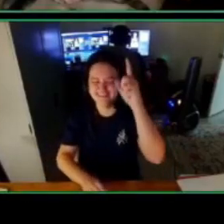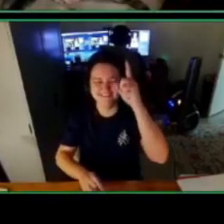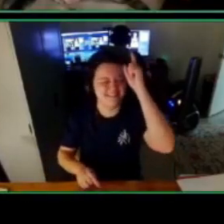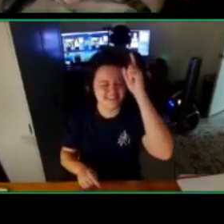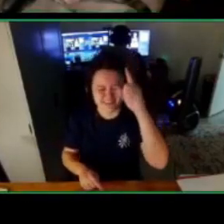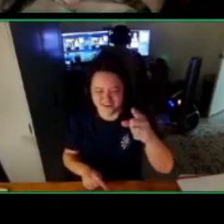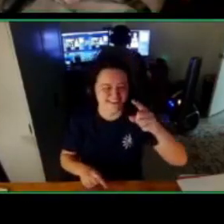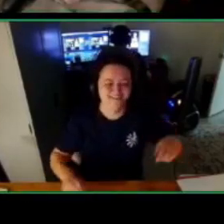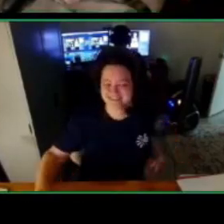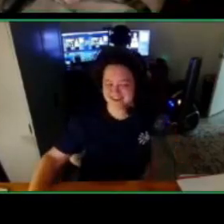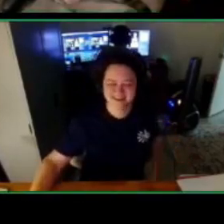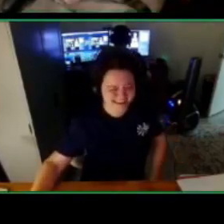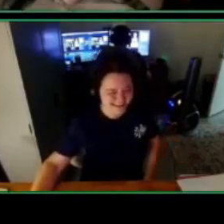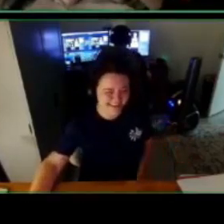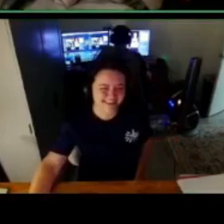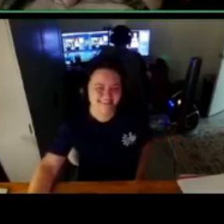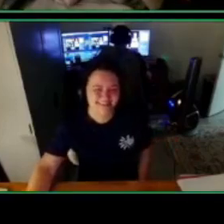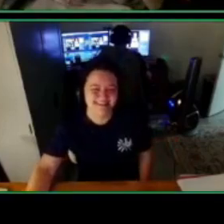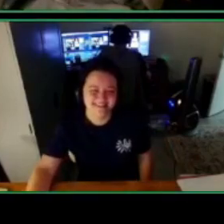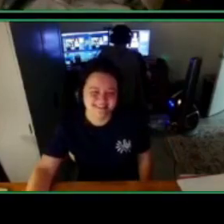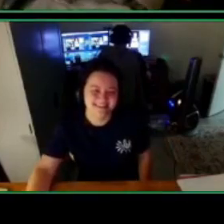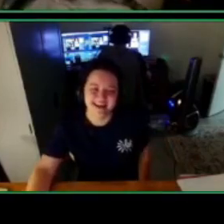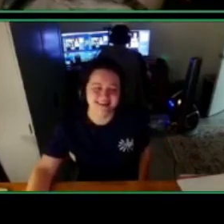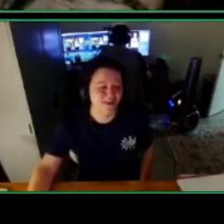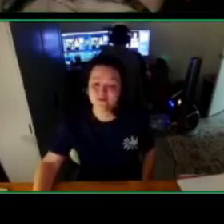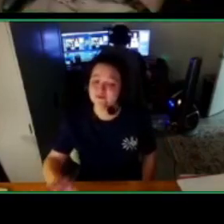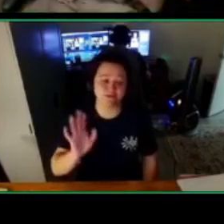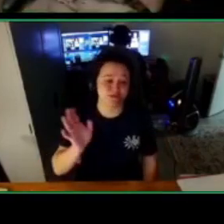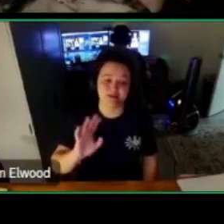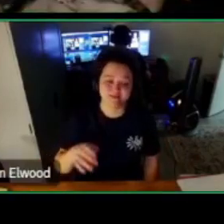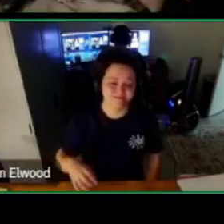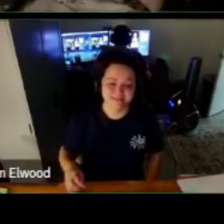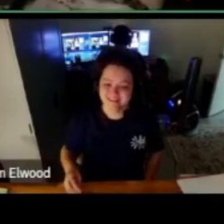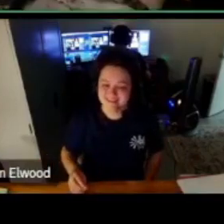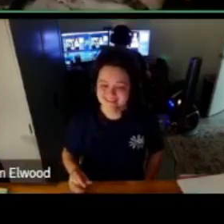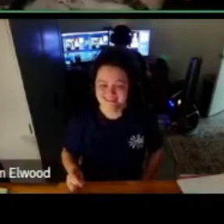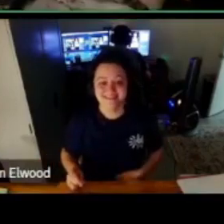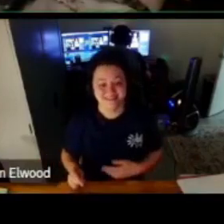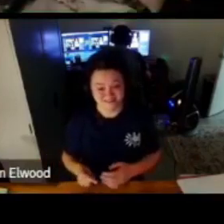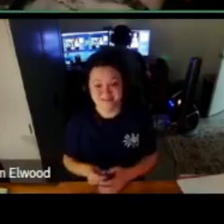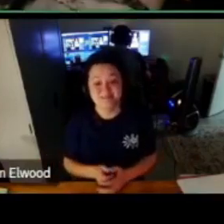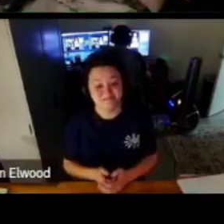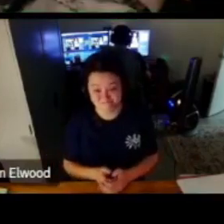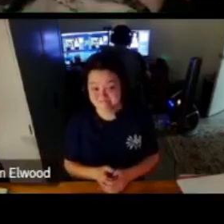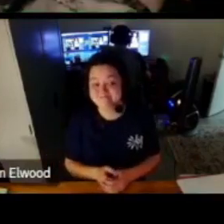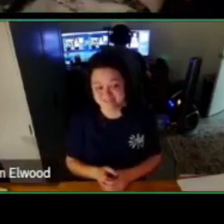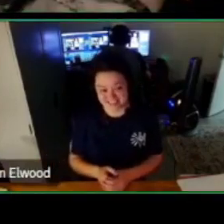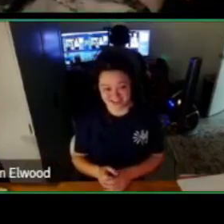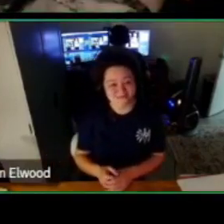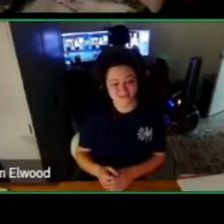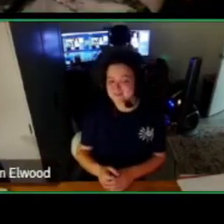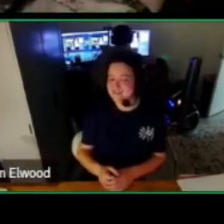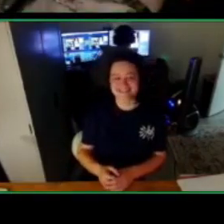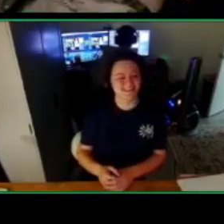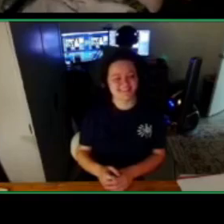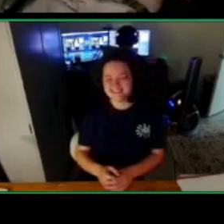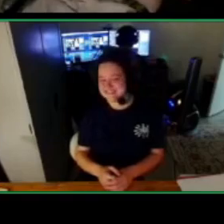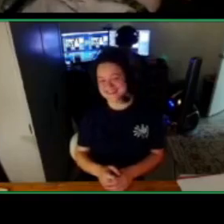Dude, Derek. No, I'm just kidding. Mwah. My Yeah, parents no, were on you the do you, babe. throne. I couldn't go anywhere. Yep, you were just as stuck as